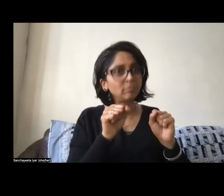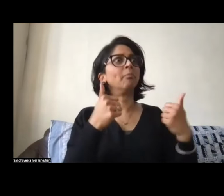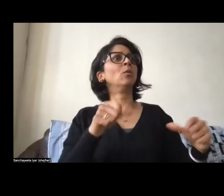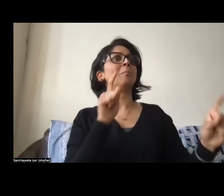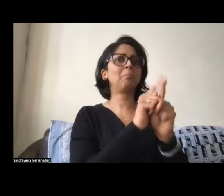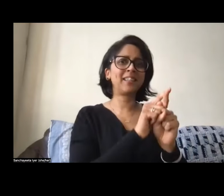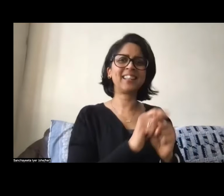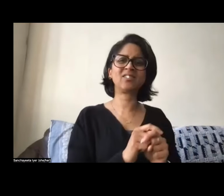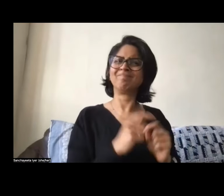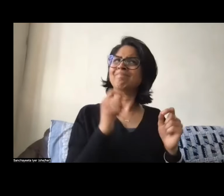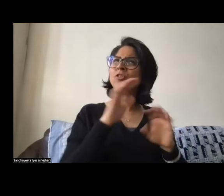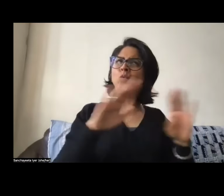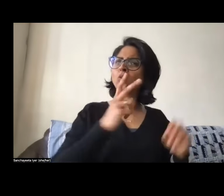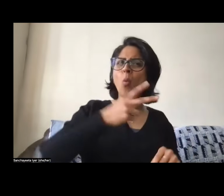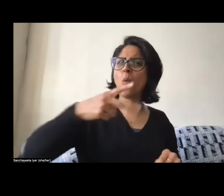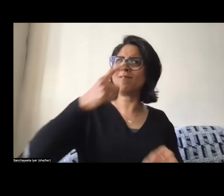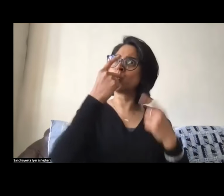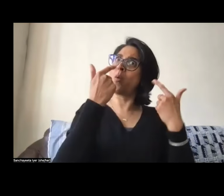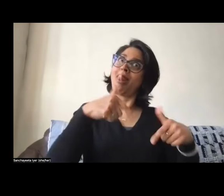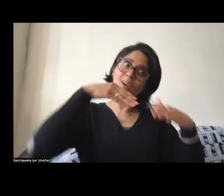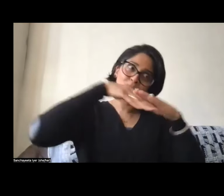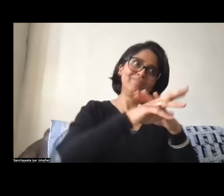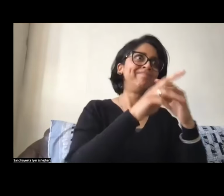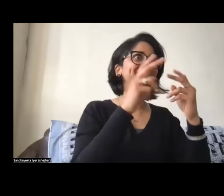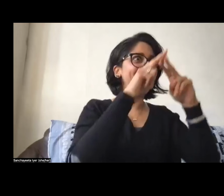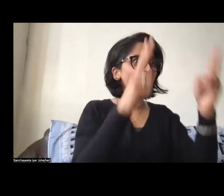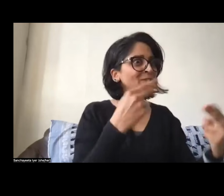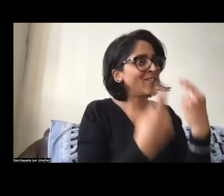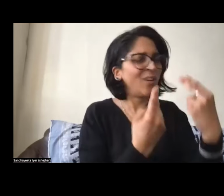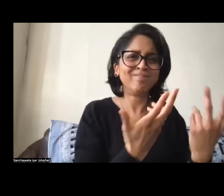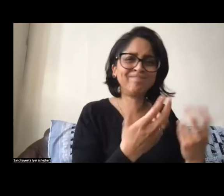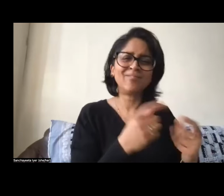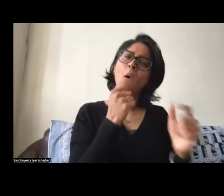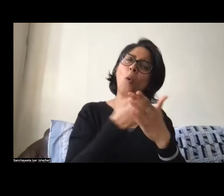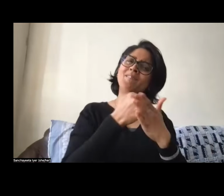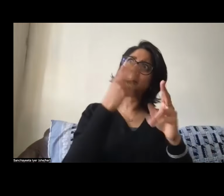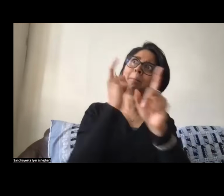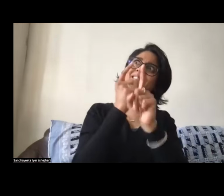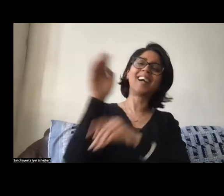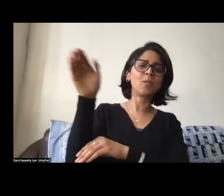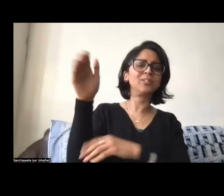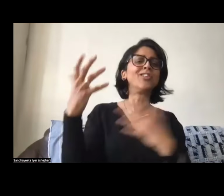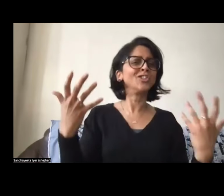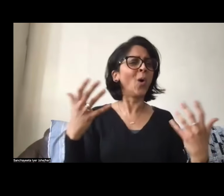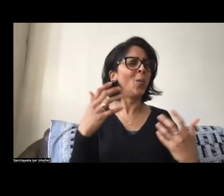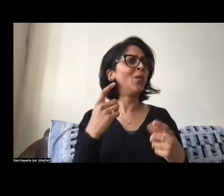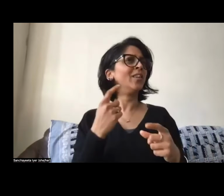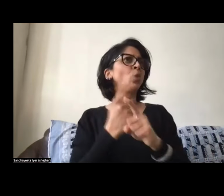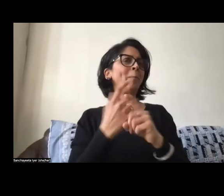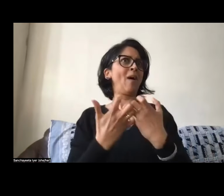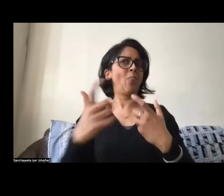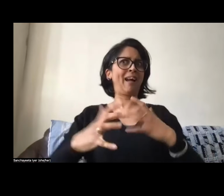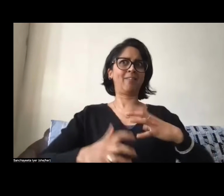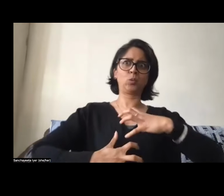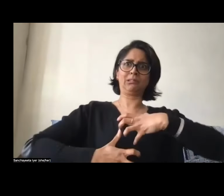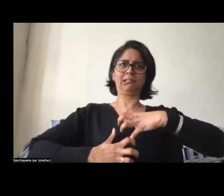quite spontaneous, but here they would have to plan things in advance. And they found it difficult to actually have the opportunity to go into